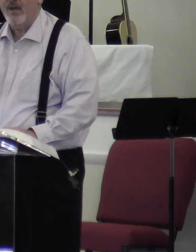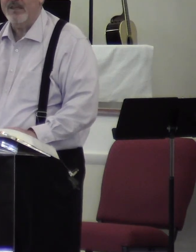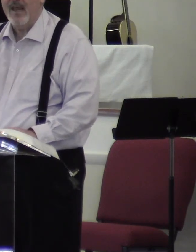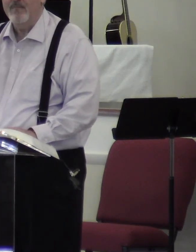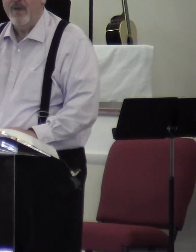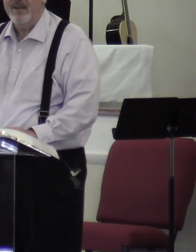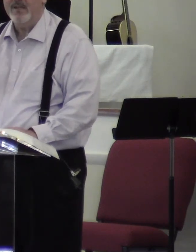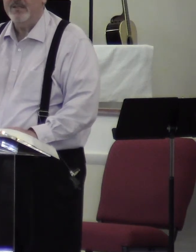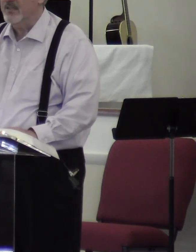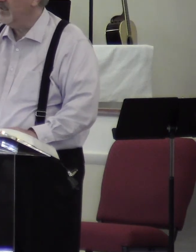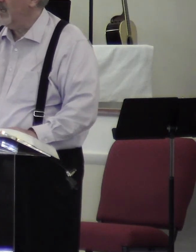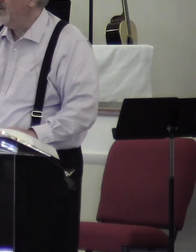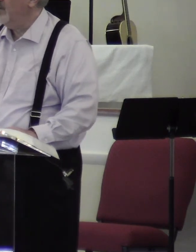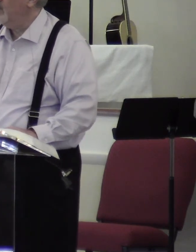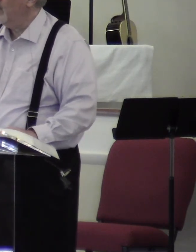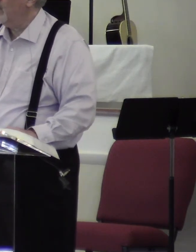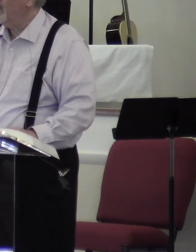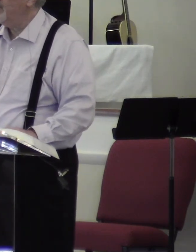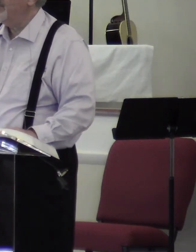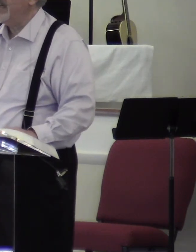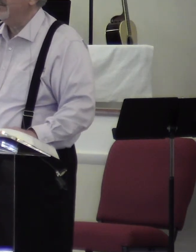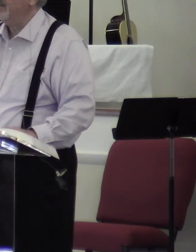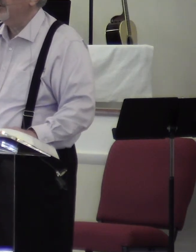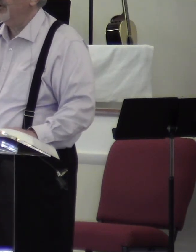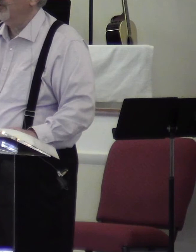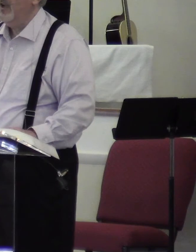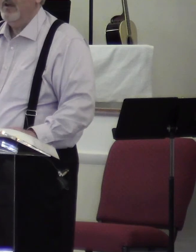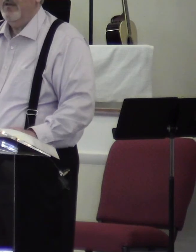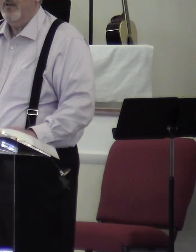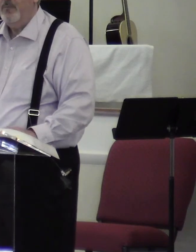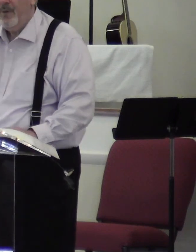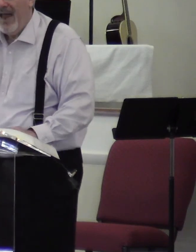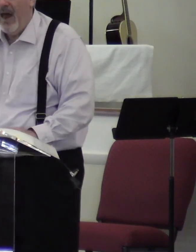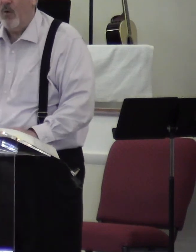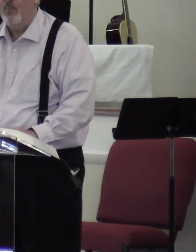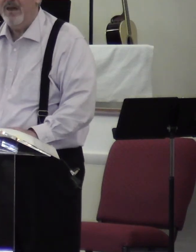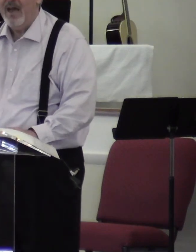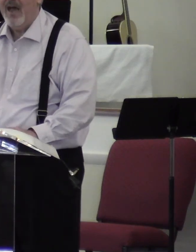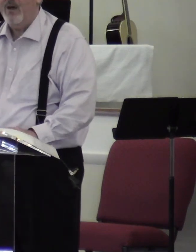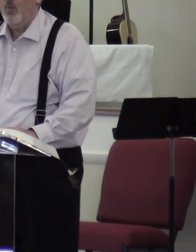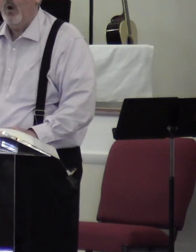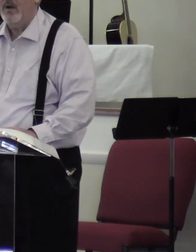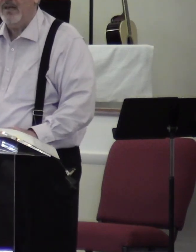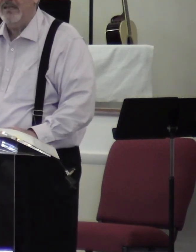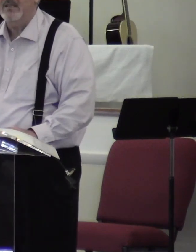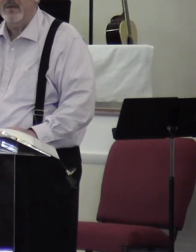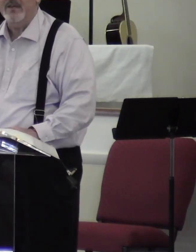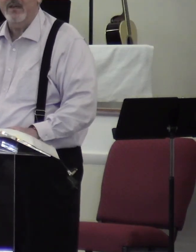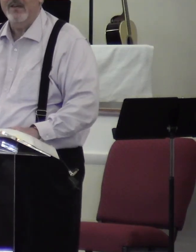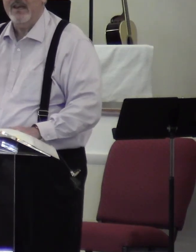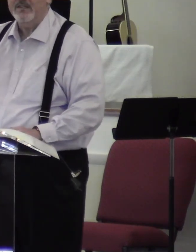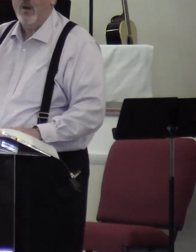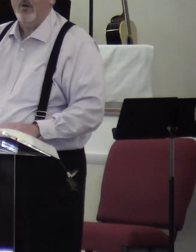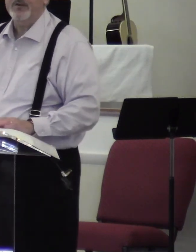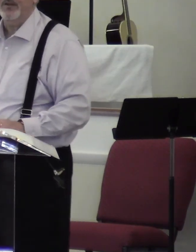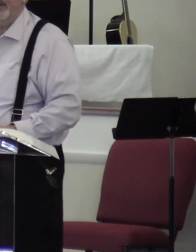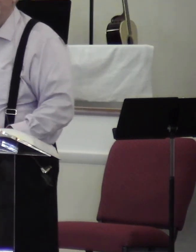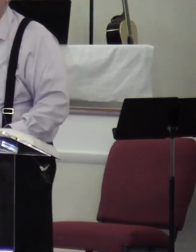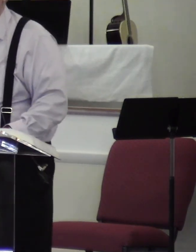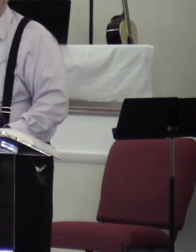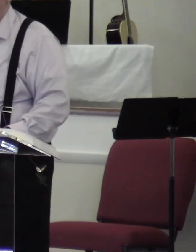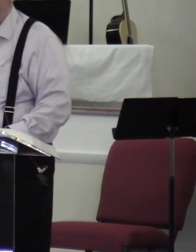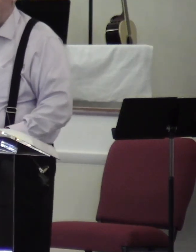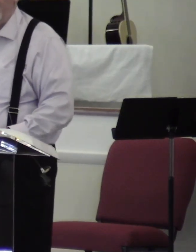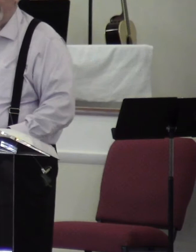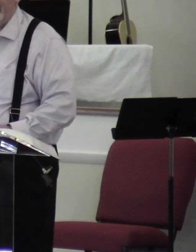Jesus Christ and makes us as individual Christians and as a church the power behind what needs to be done that He's called us to do.